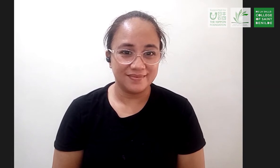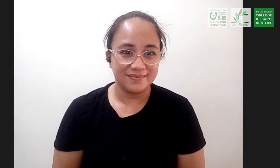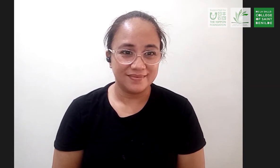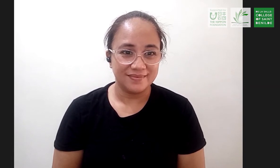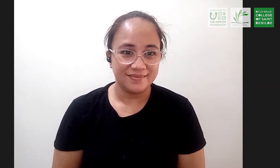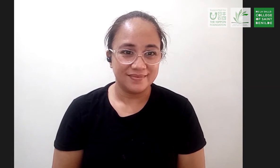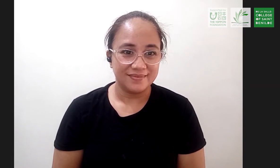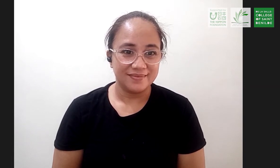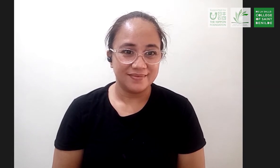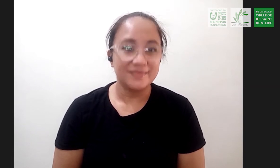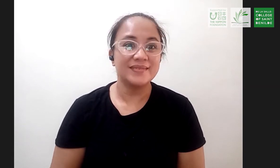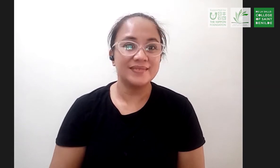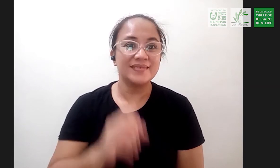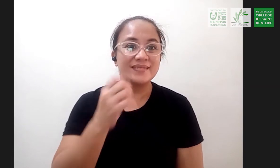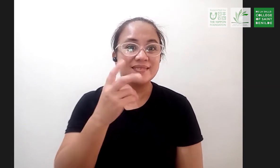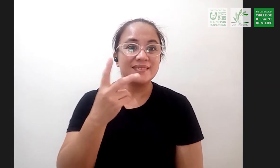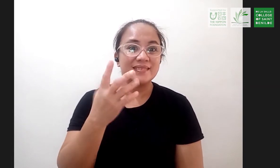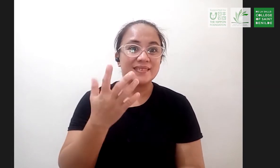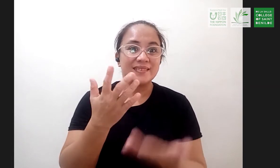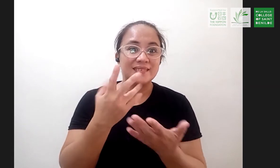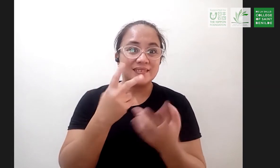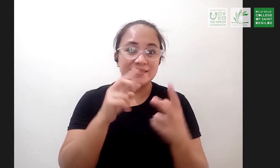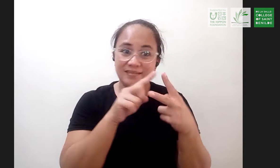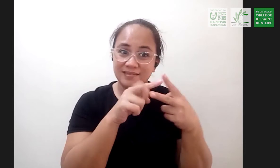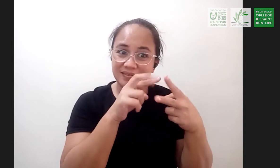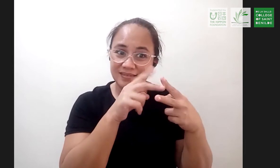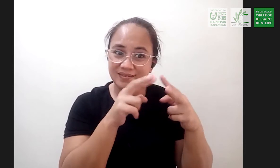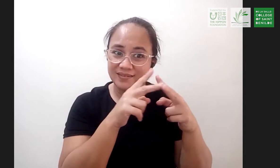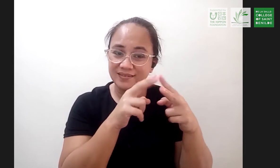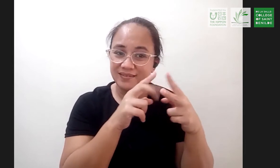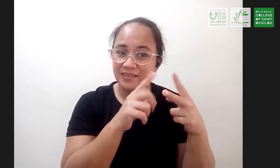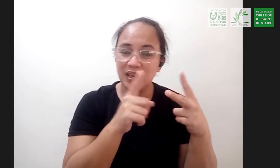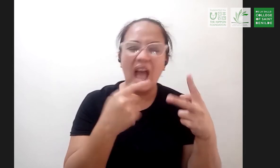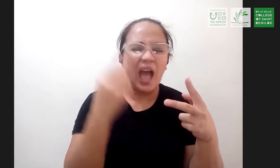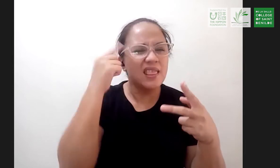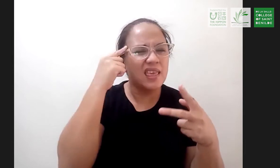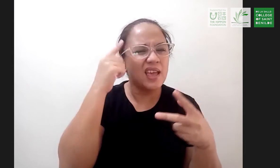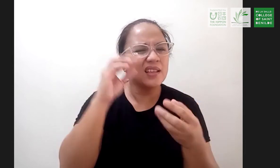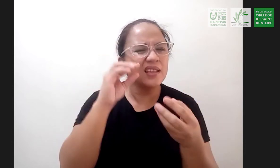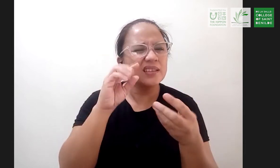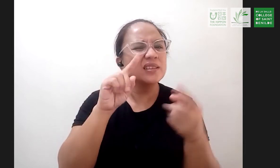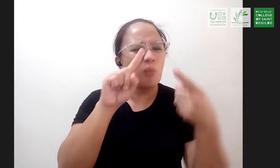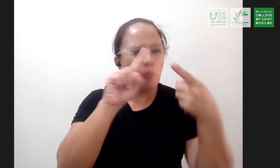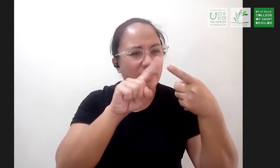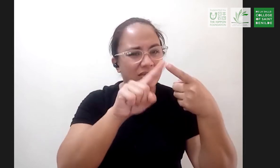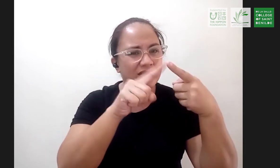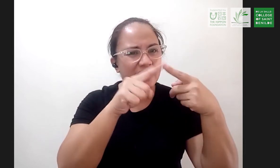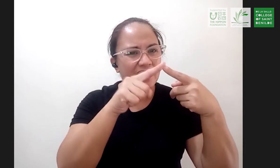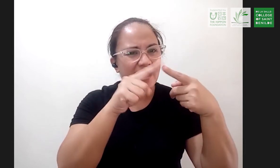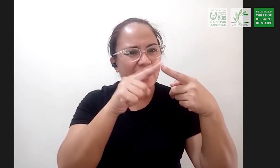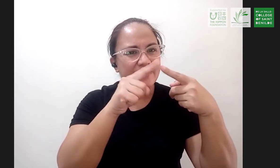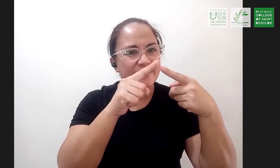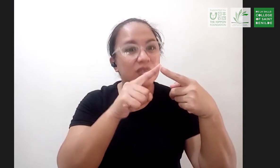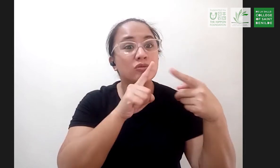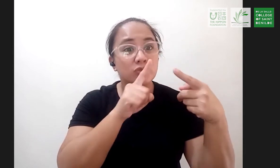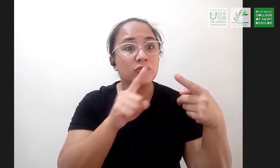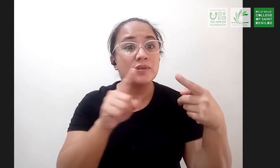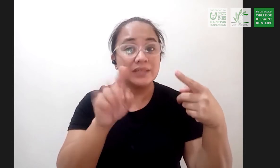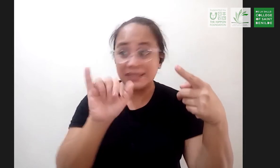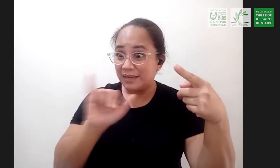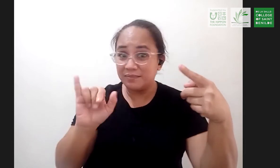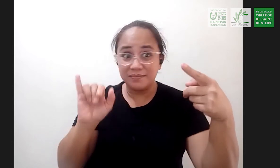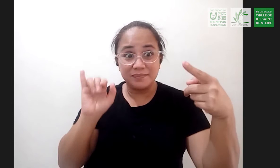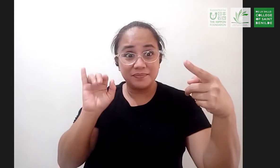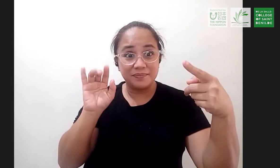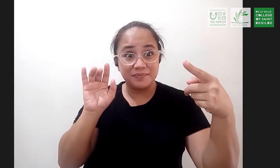Yeah, so I think number one, which is actually B in